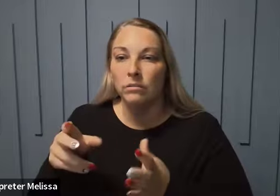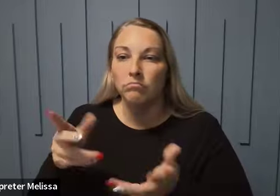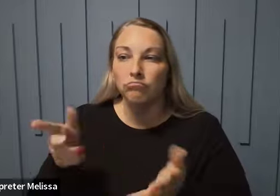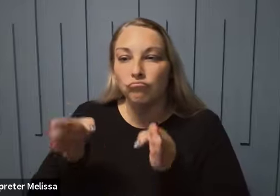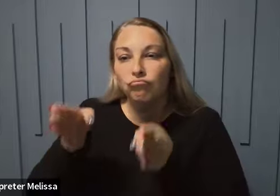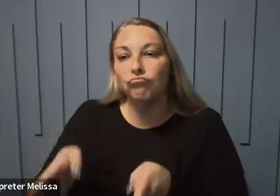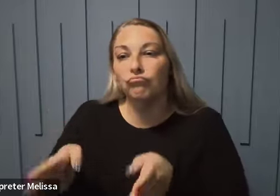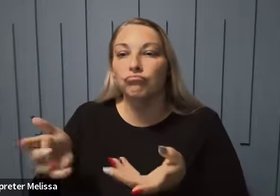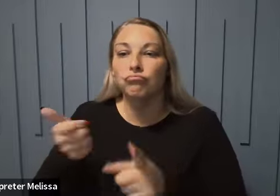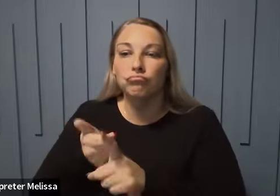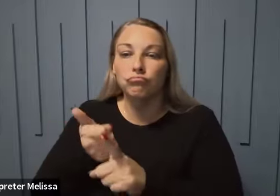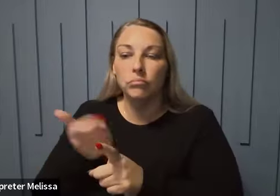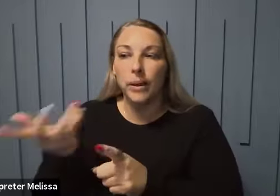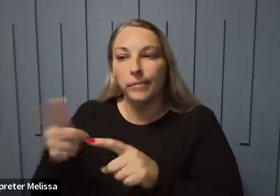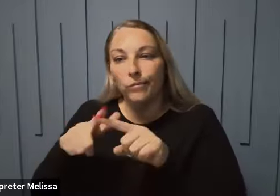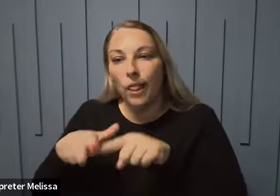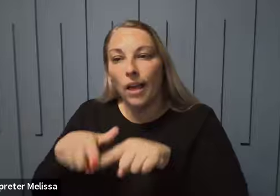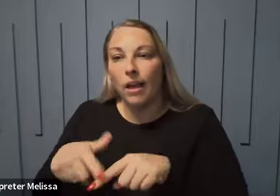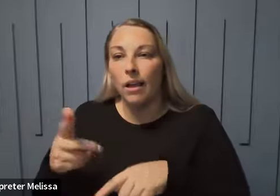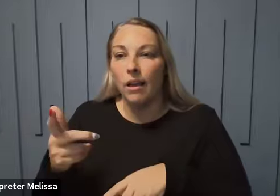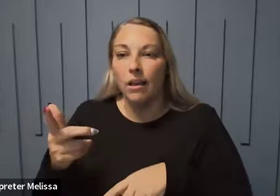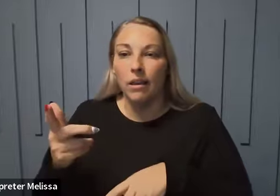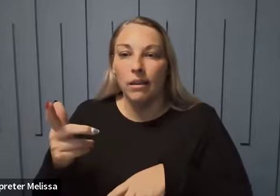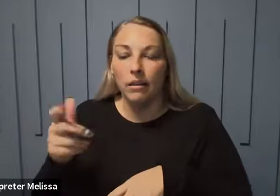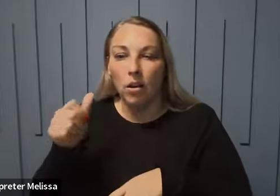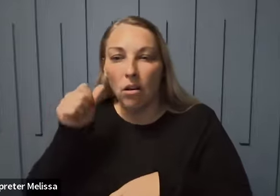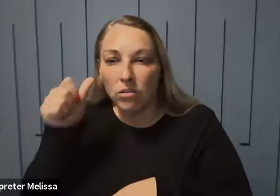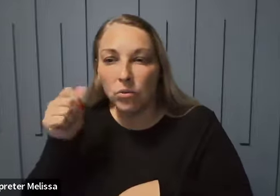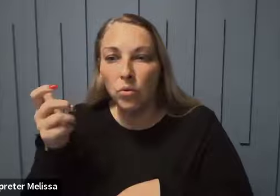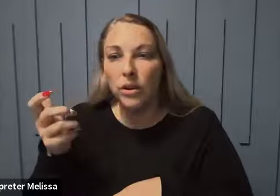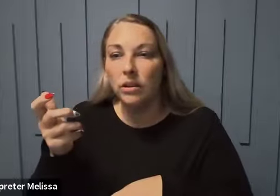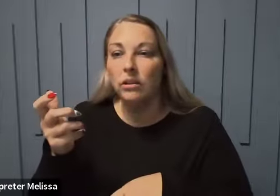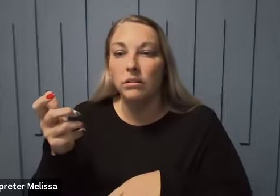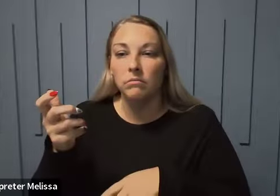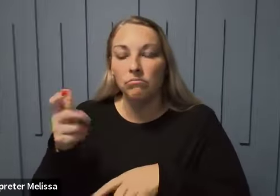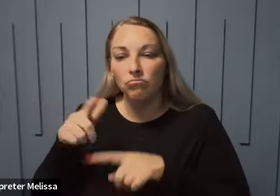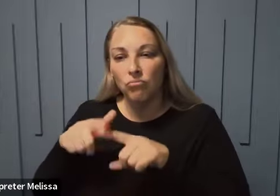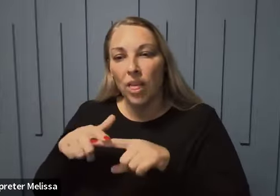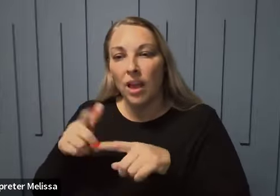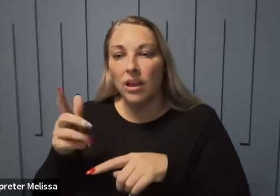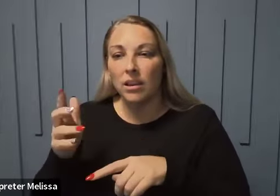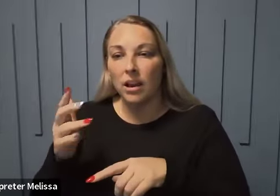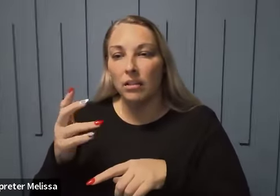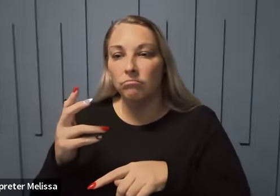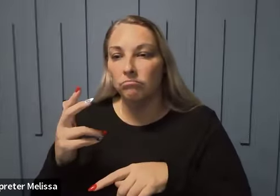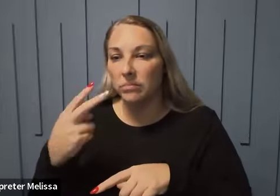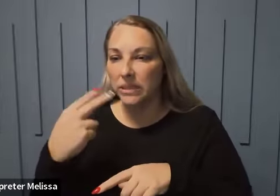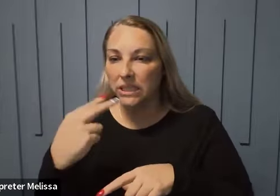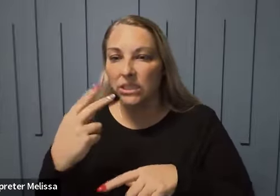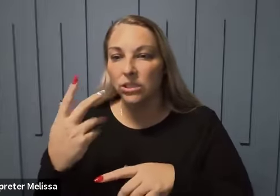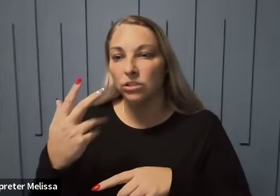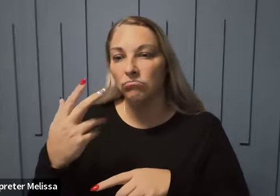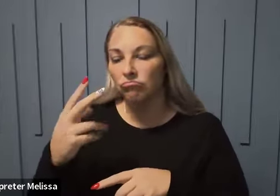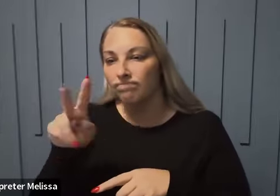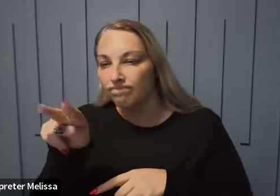perhaps does rely heavily, they're an auditory oral student, but they rely heavily on speech reading,